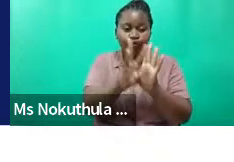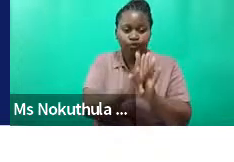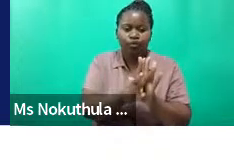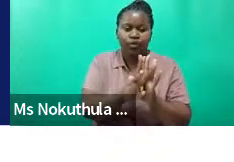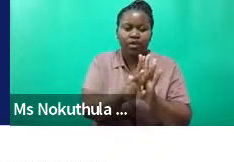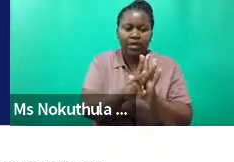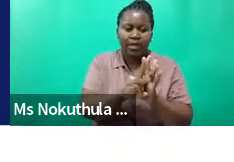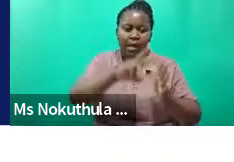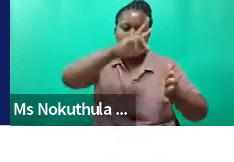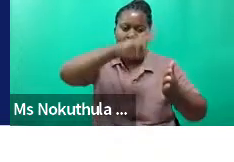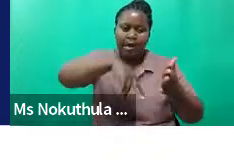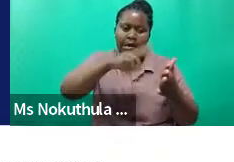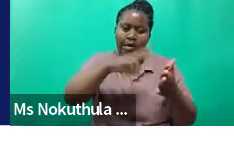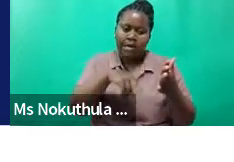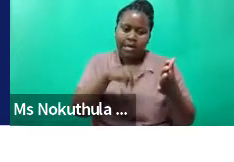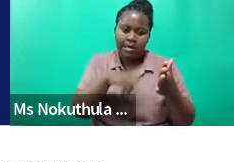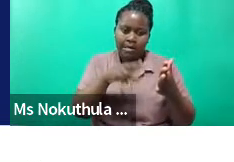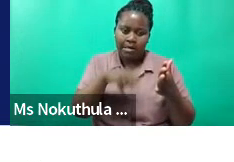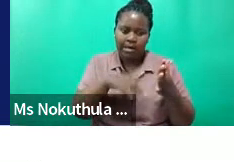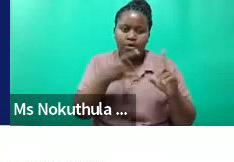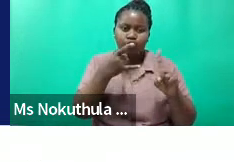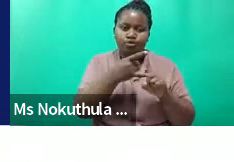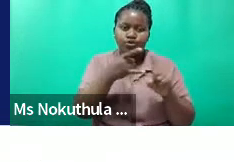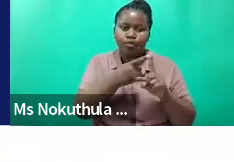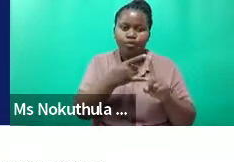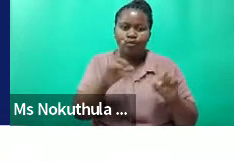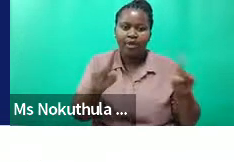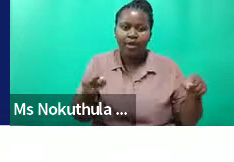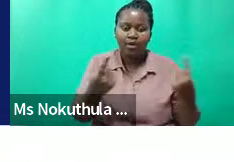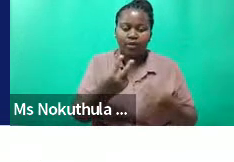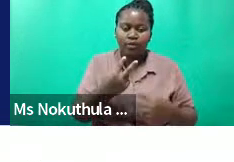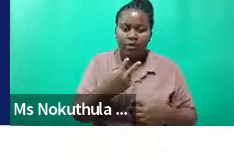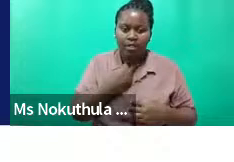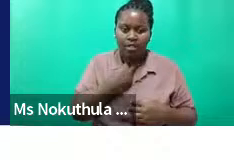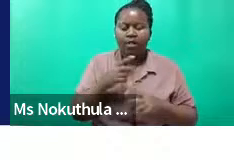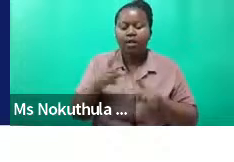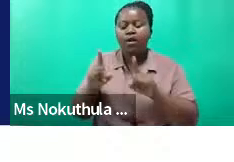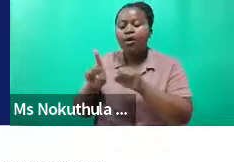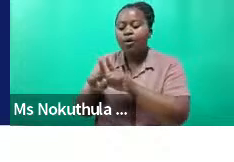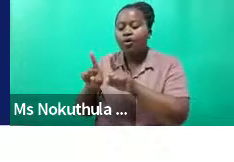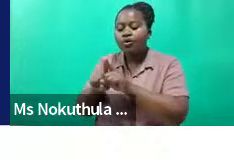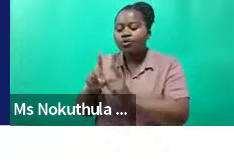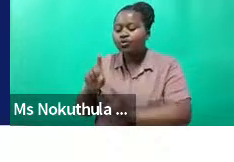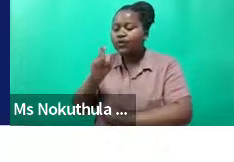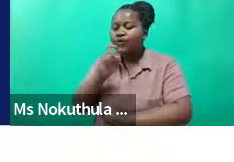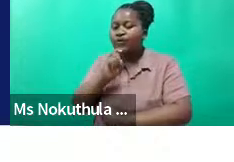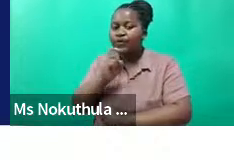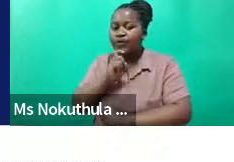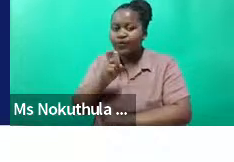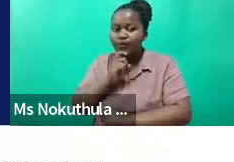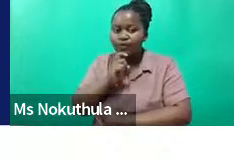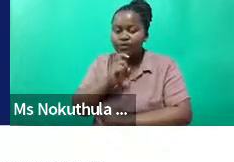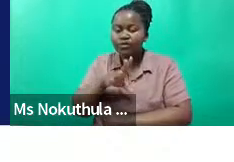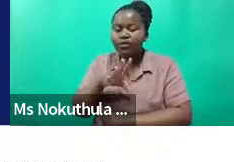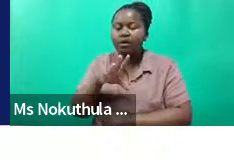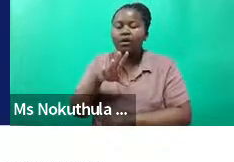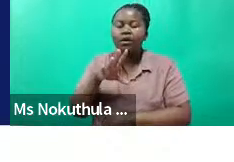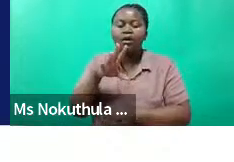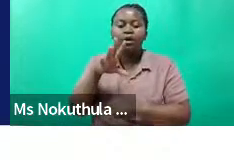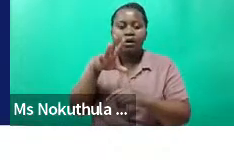read Zoom. And she was unable to use her mic or the camera on the